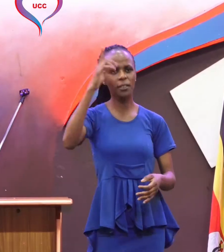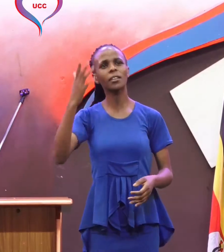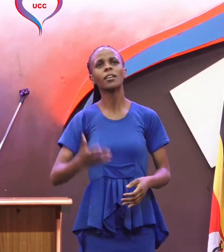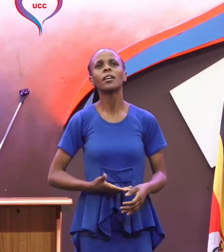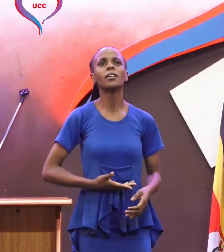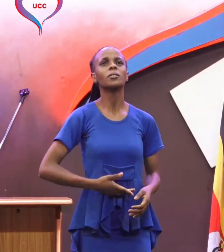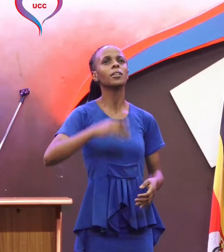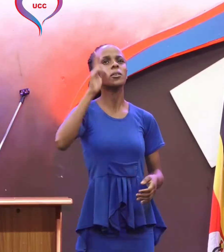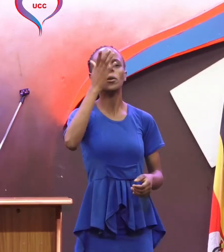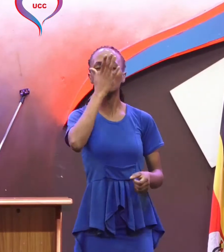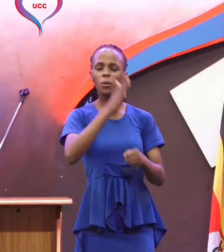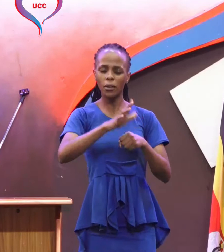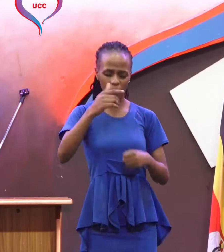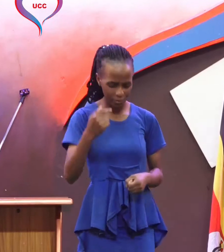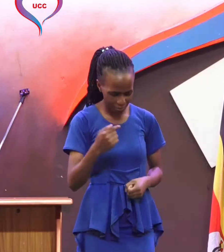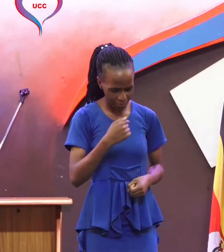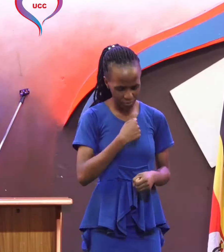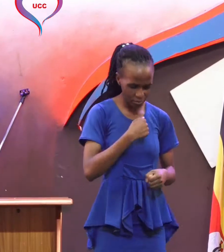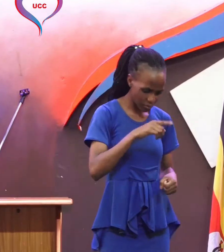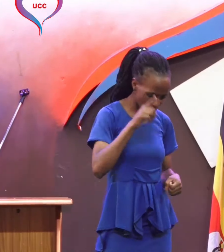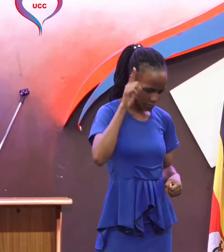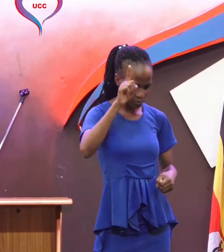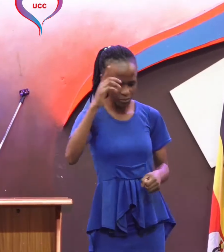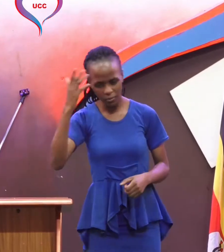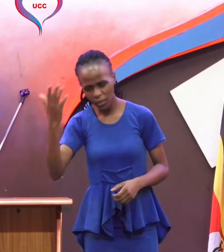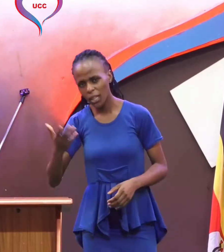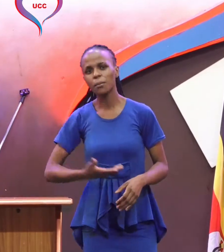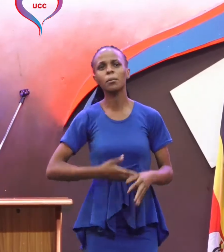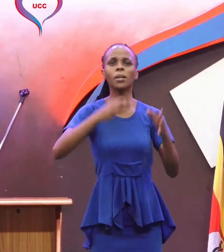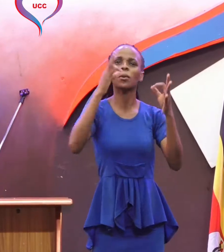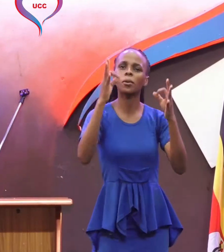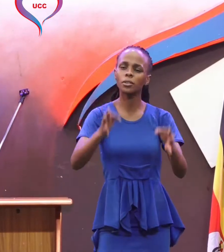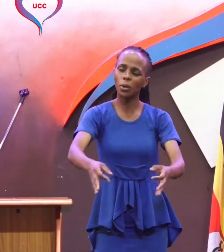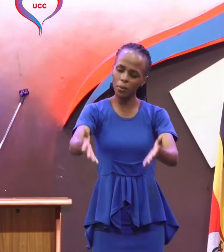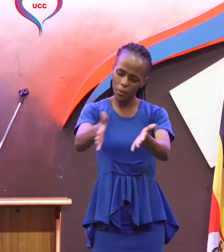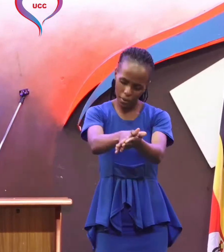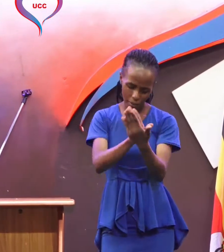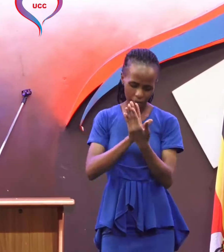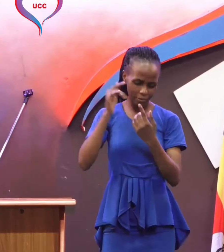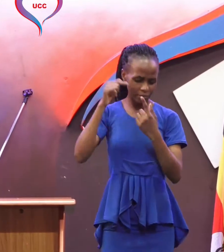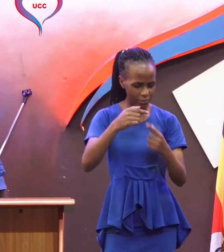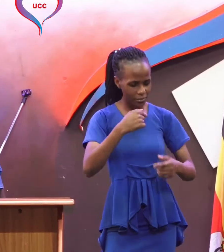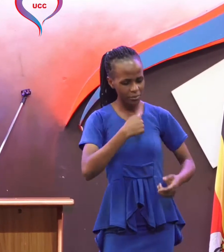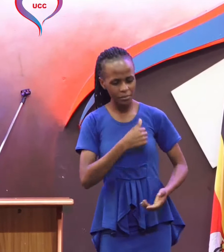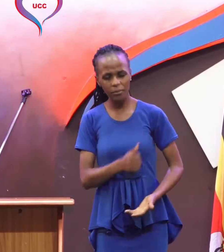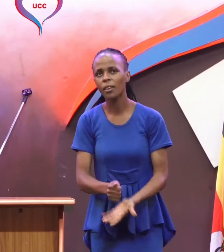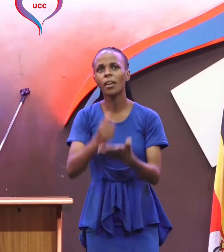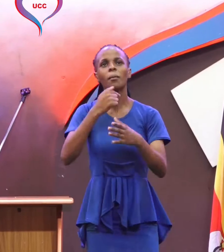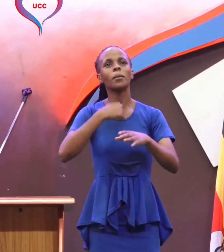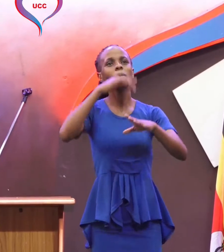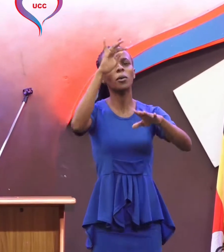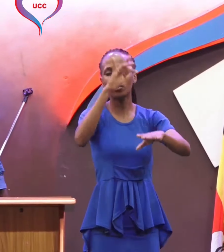bye wafunira Mikono chomukama Olina bye wankwatira Mikono chomukama